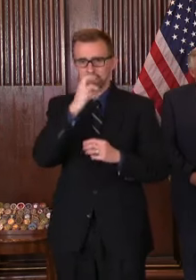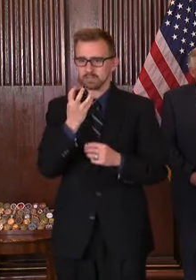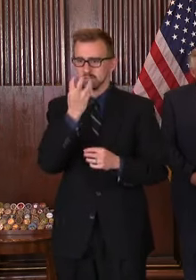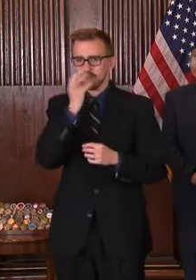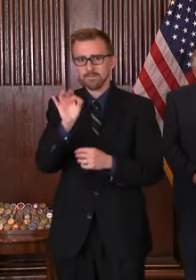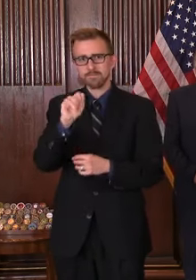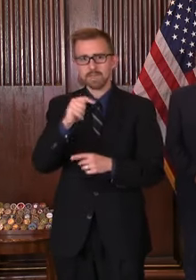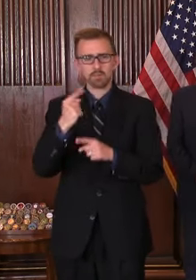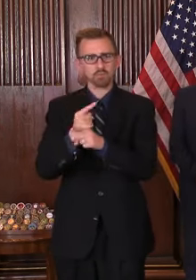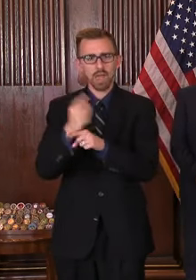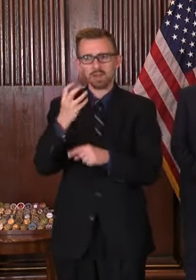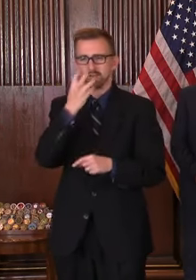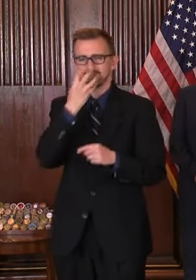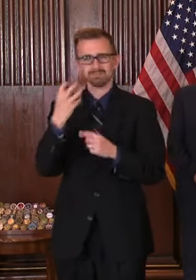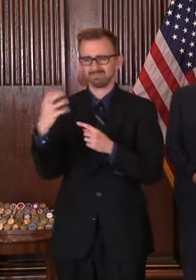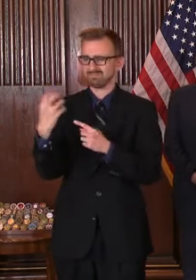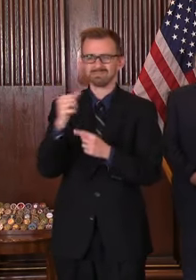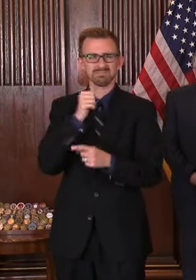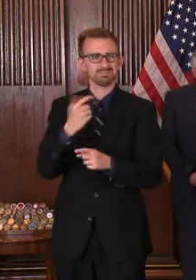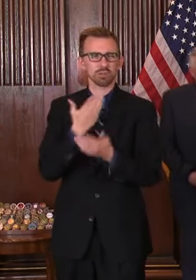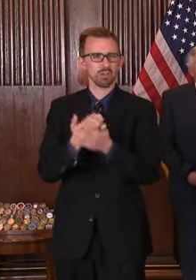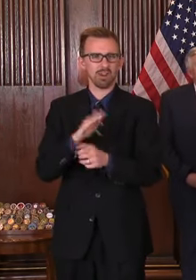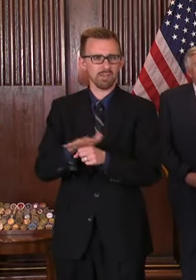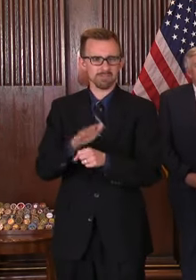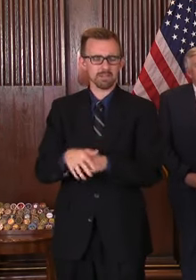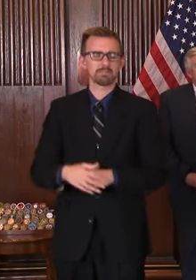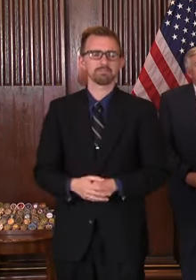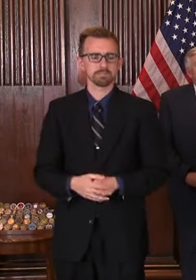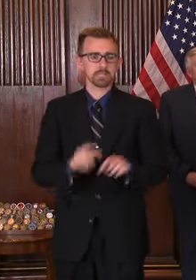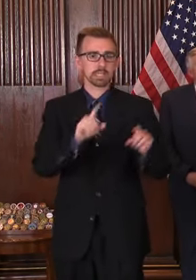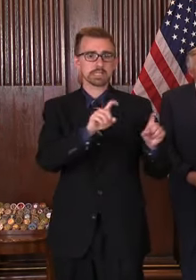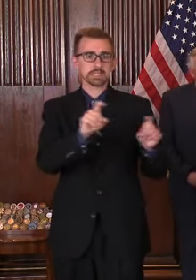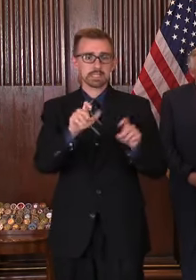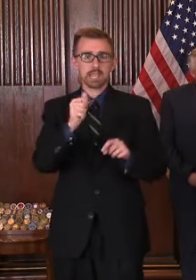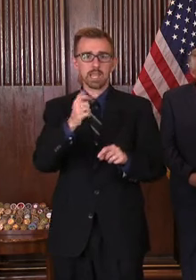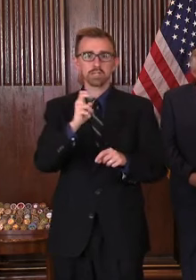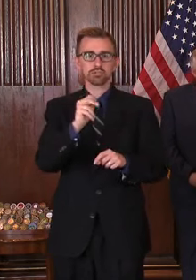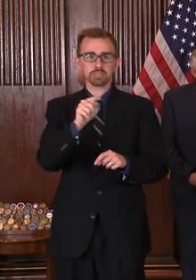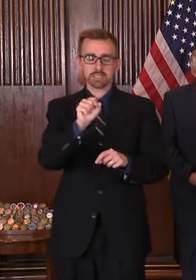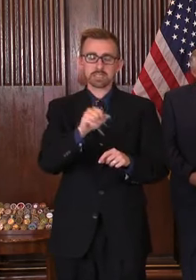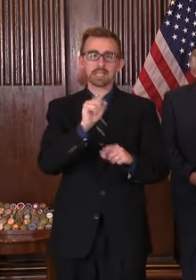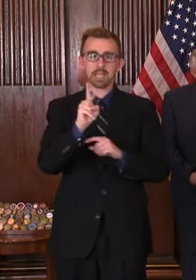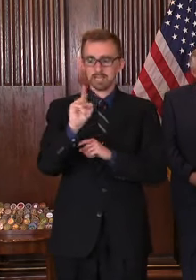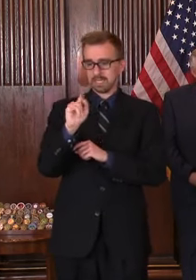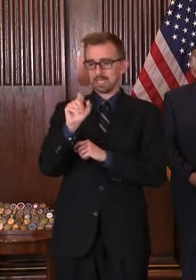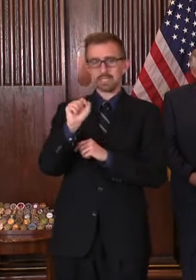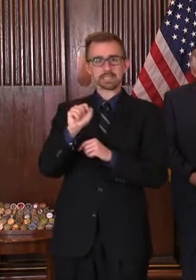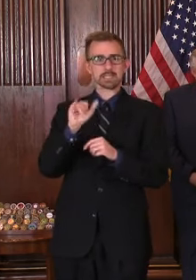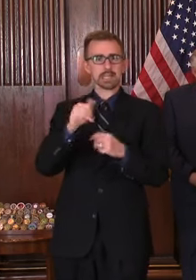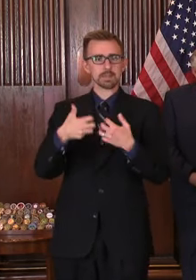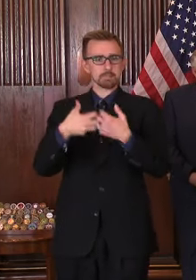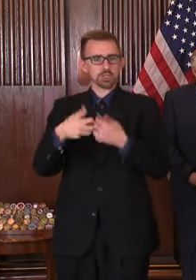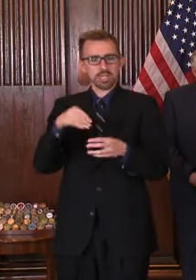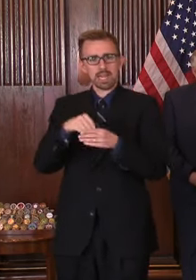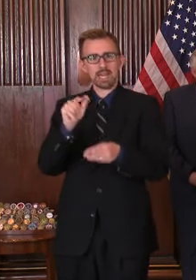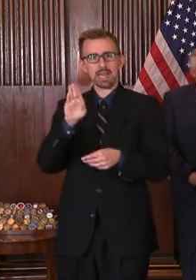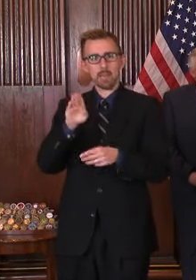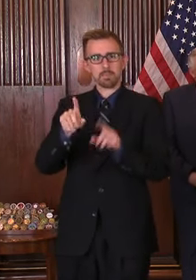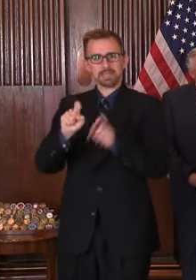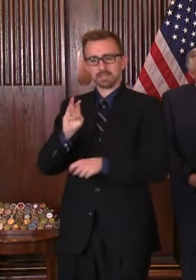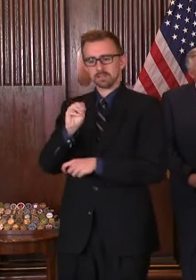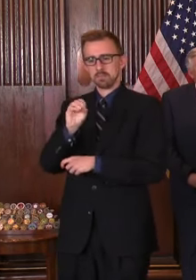criteria. We've struggled with testing reagents. When you hear about testing kits, that goes all the way from the molecular machine in the lab and the